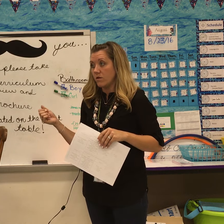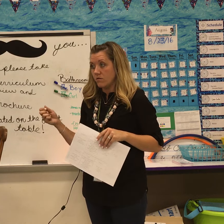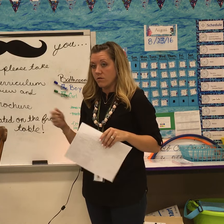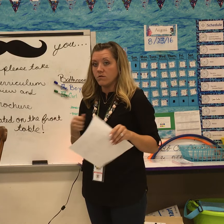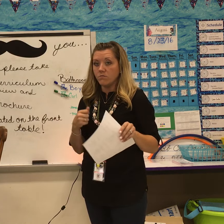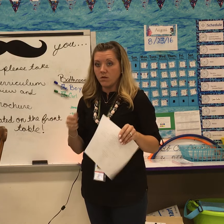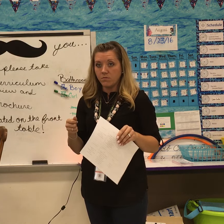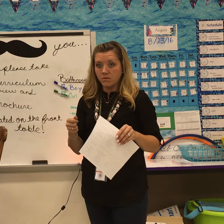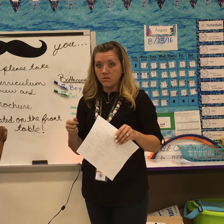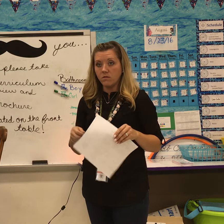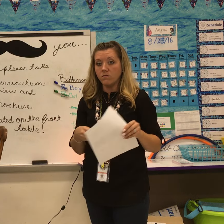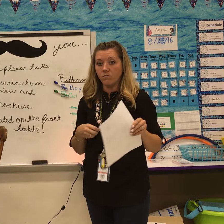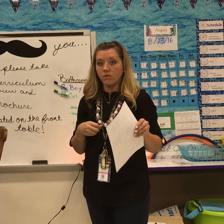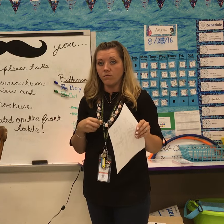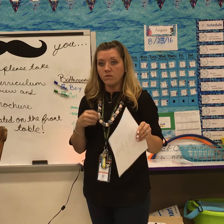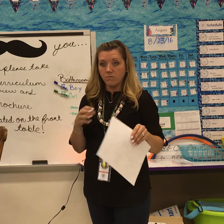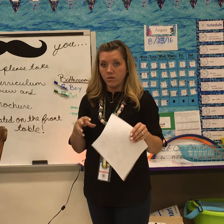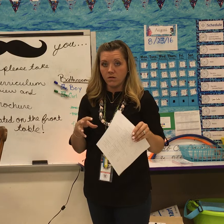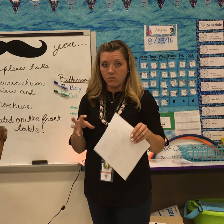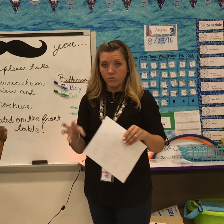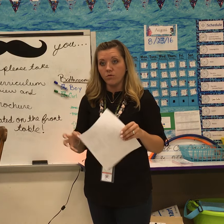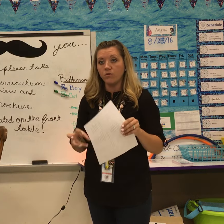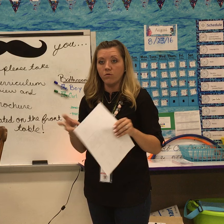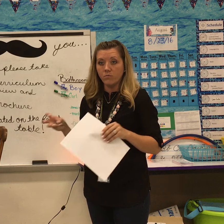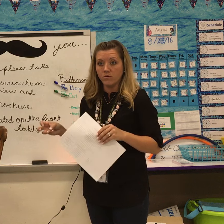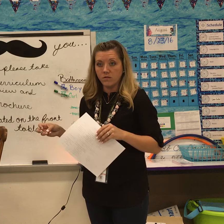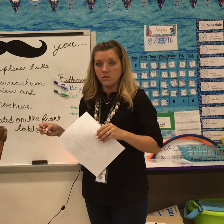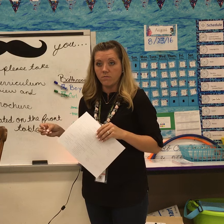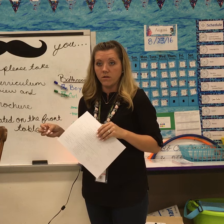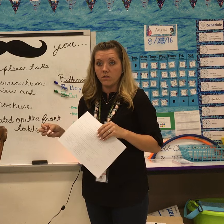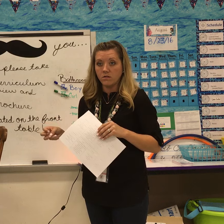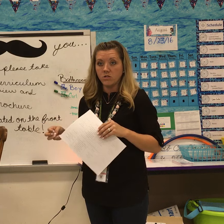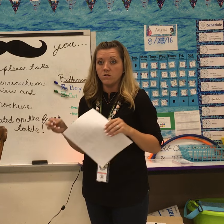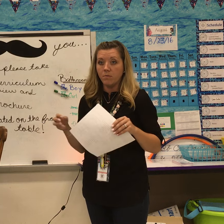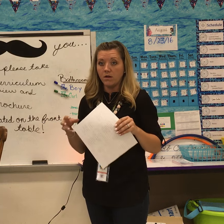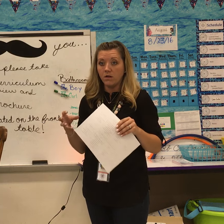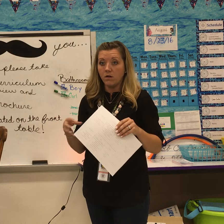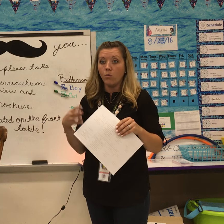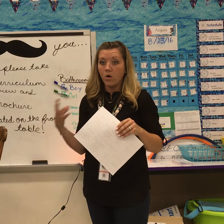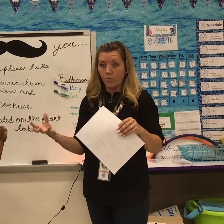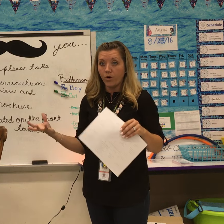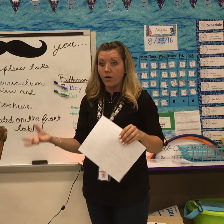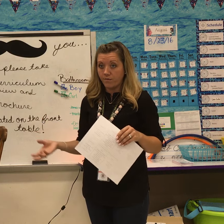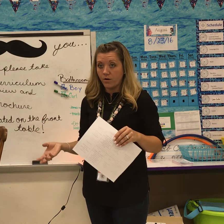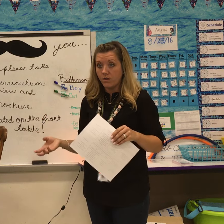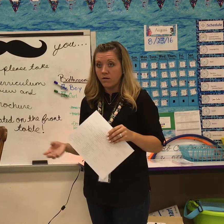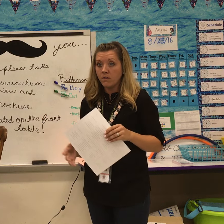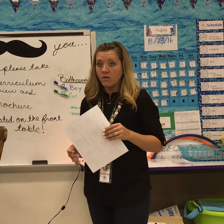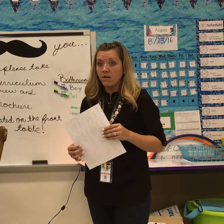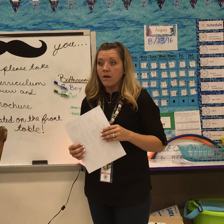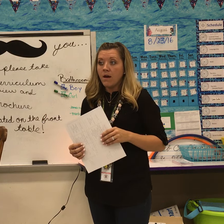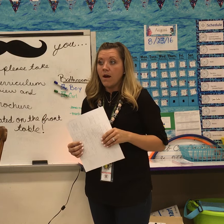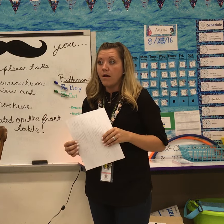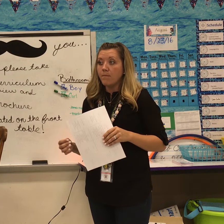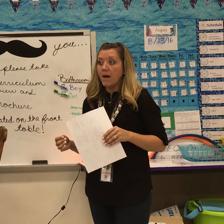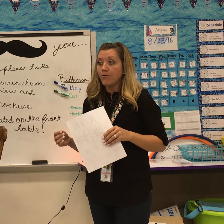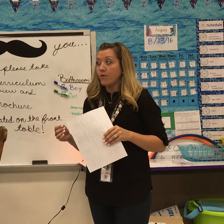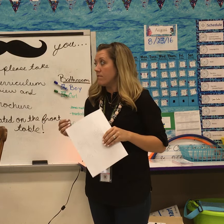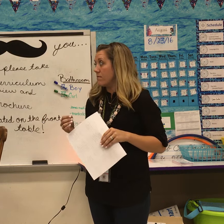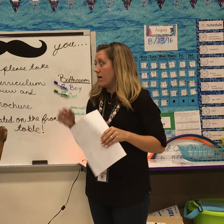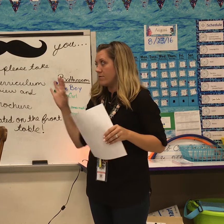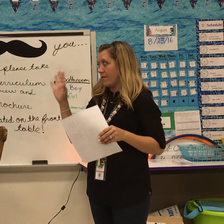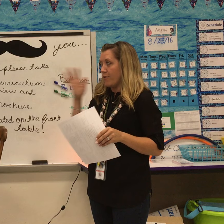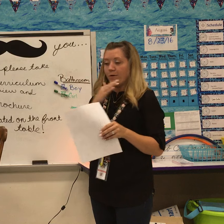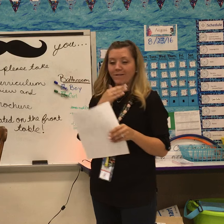piece where they're either using manipulatives or doing something on a computer or building something, just depending on what we're covering.